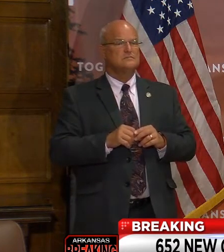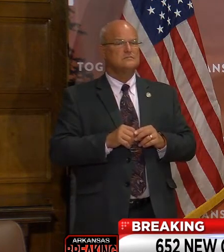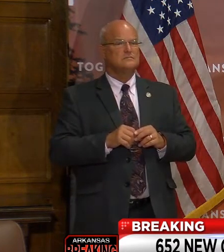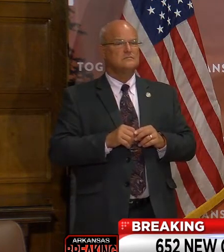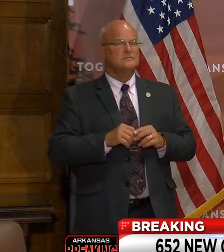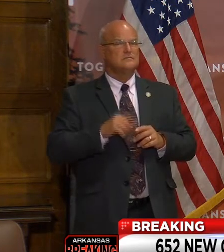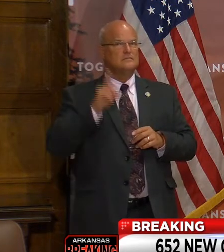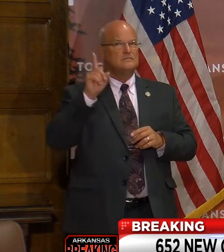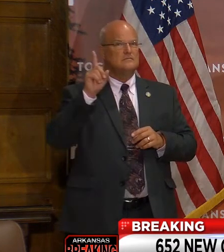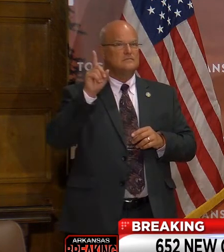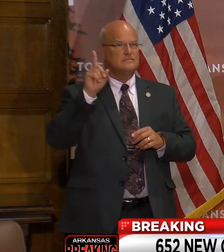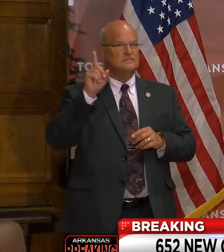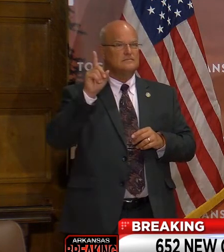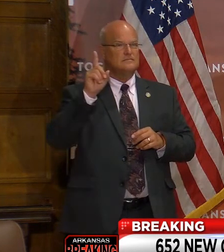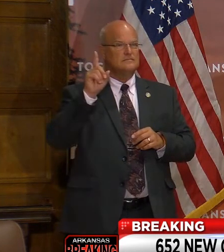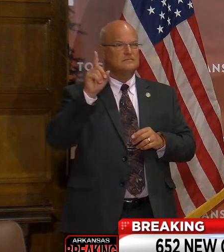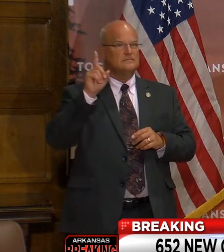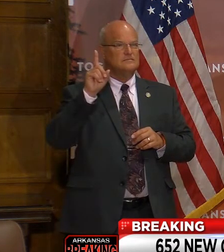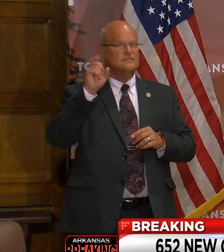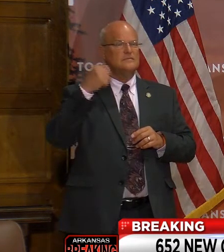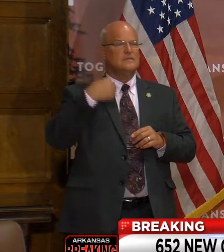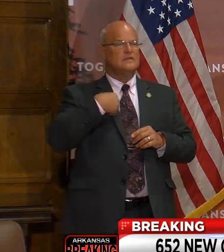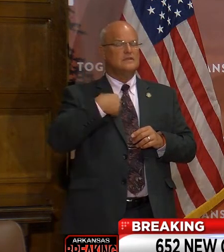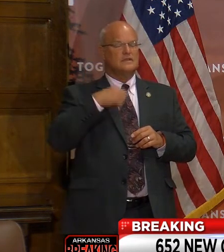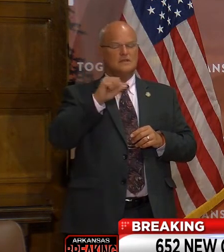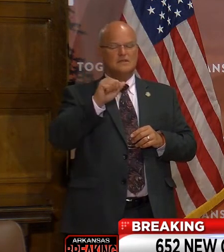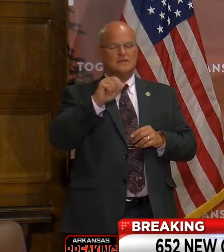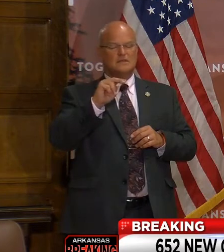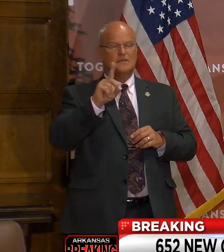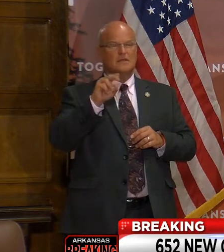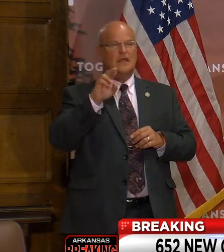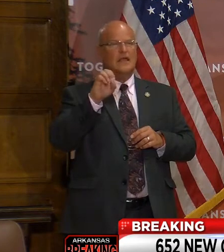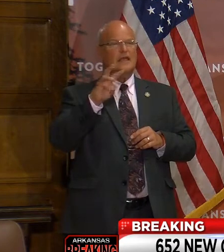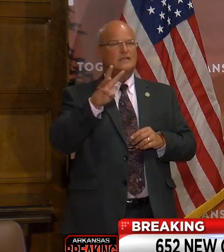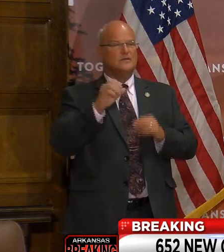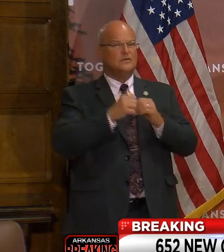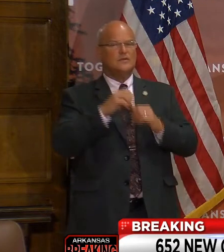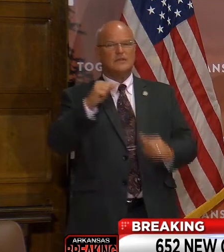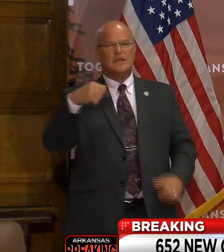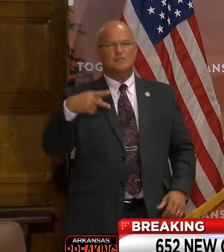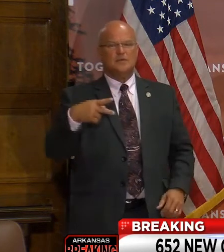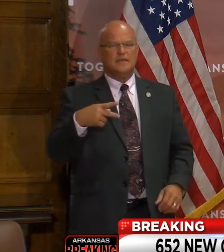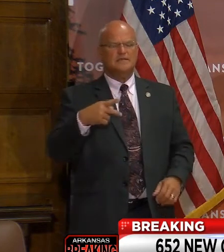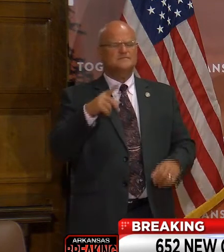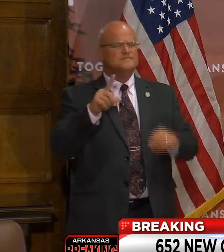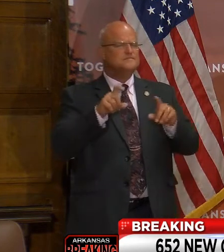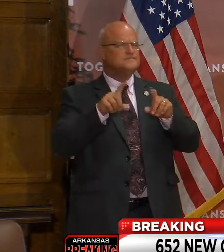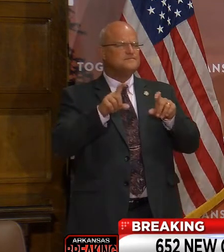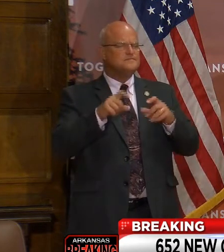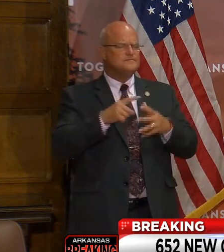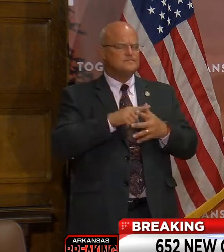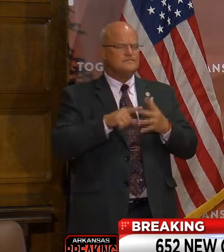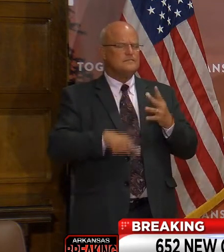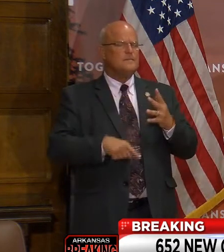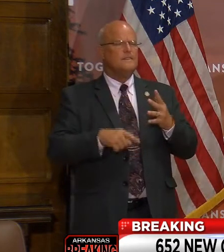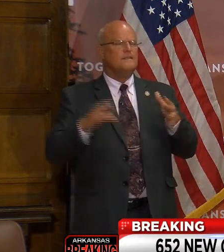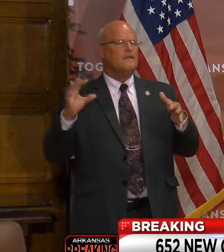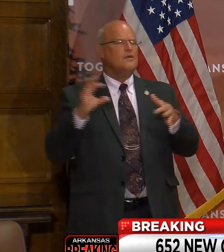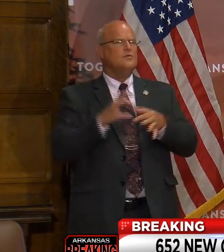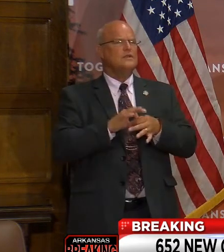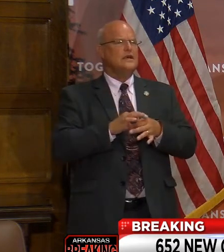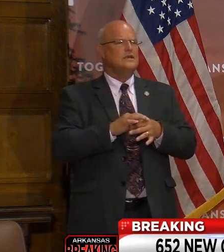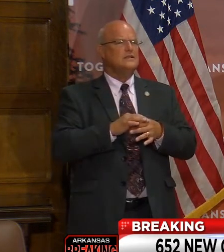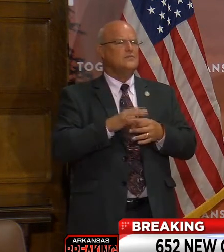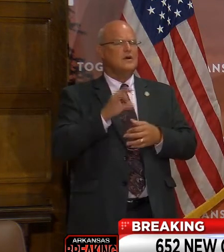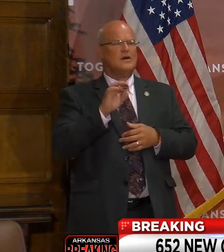Anything remotely? Governor, this is Andrew with AP. A couple questions related to what